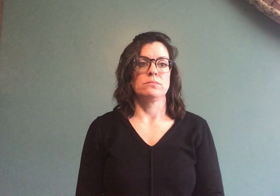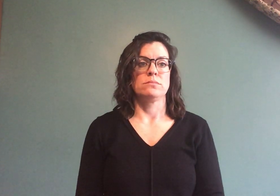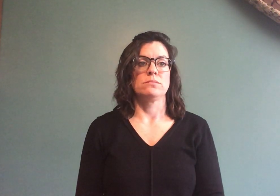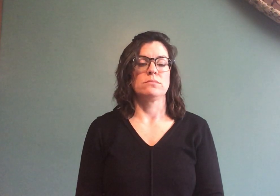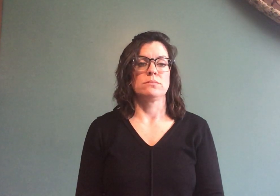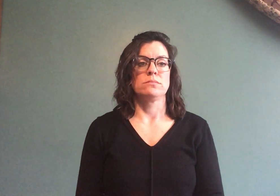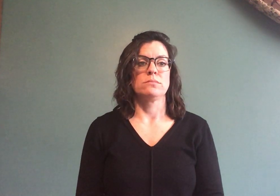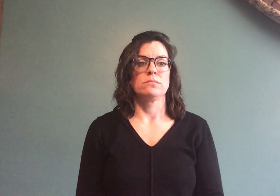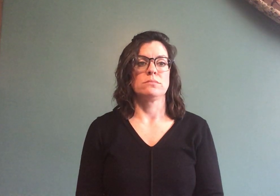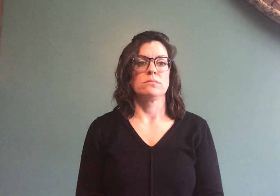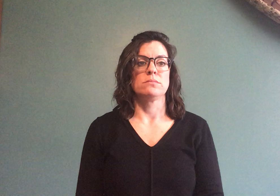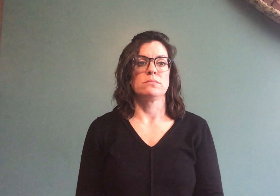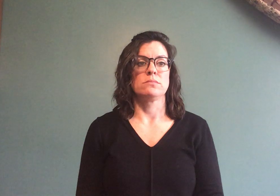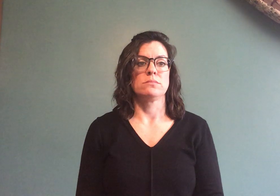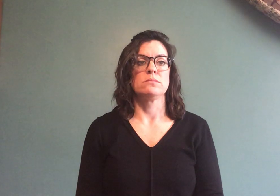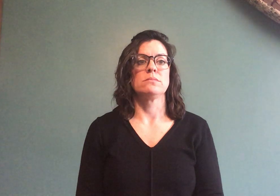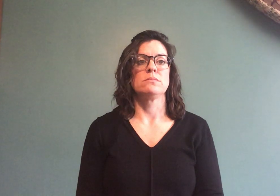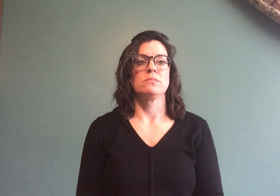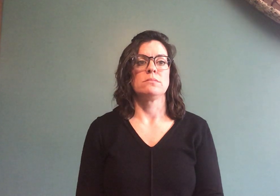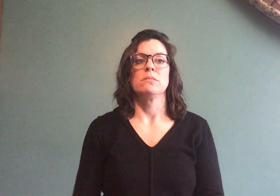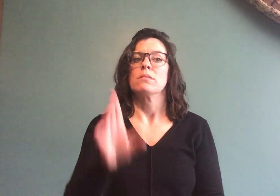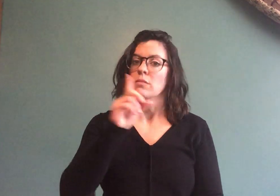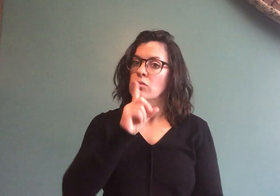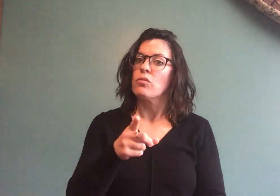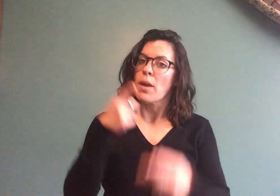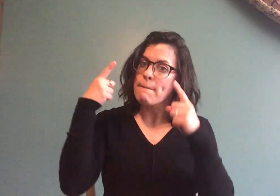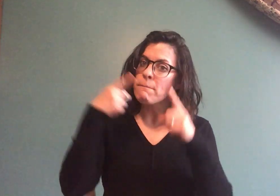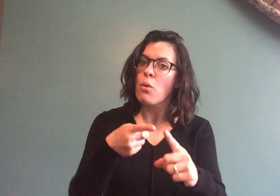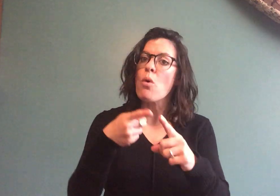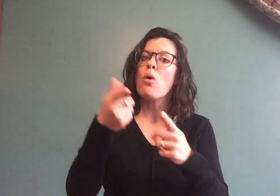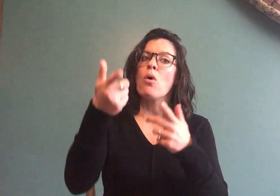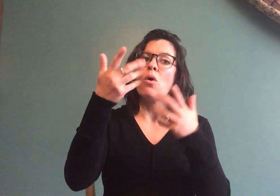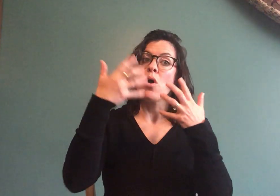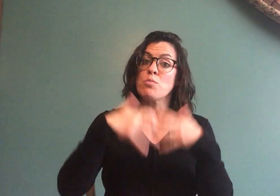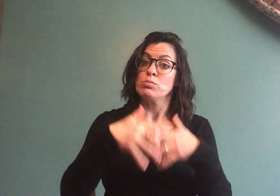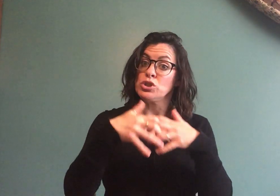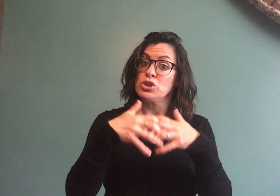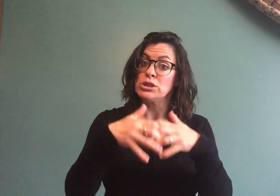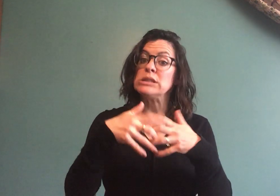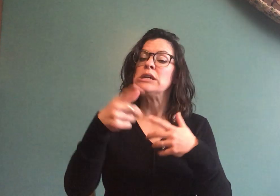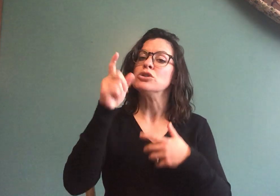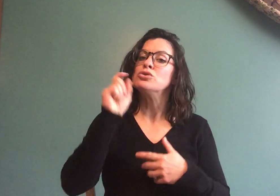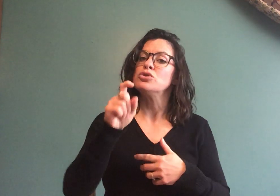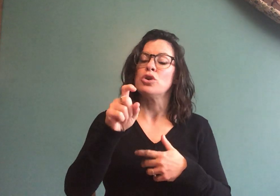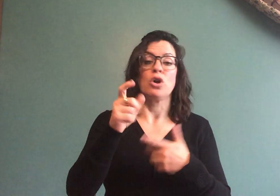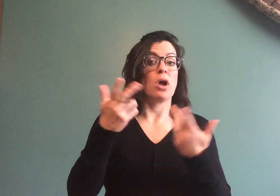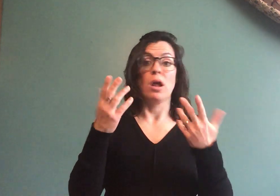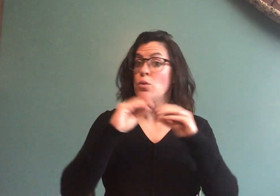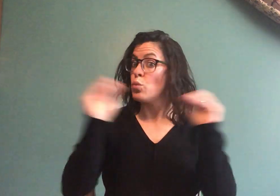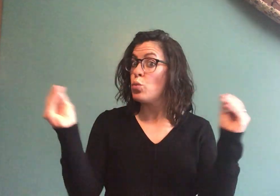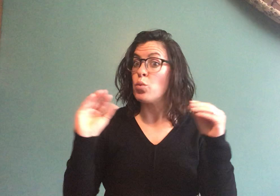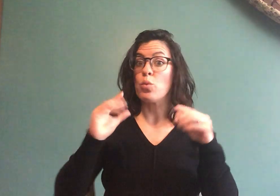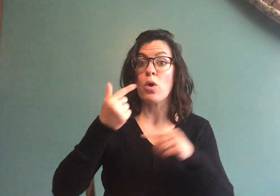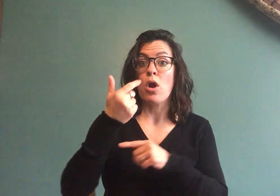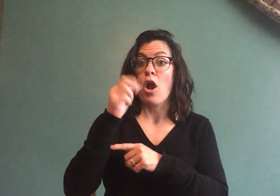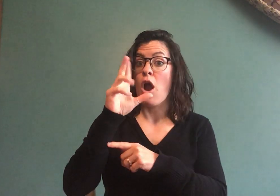the guard or gate from allowing the motor to run when that gate is off. Is that a good thing? It is.